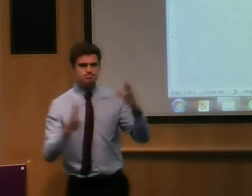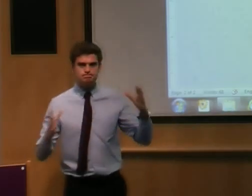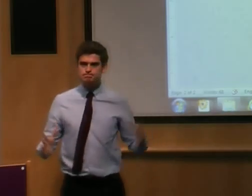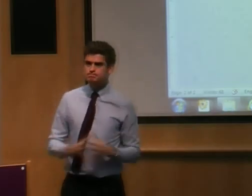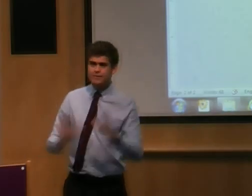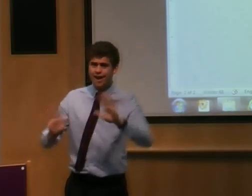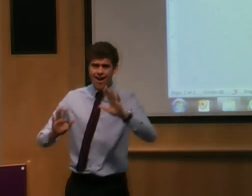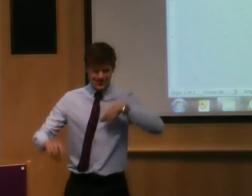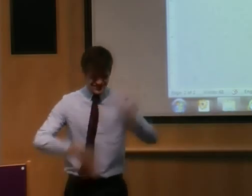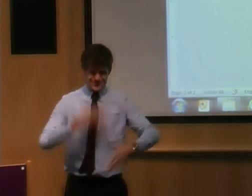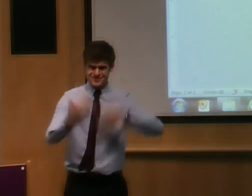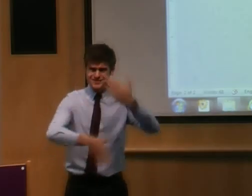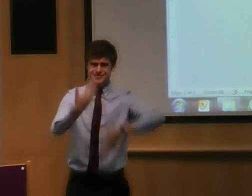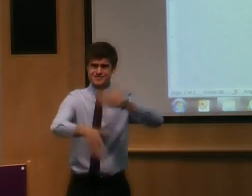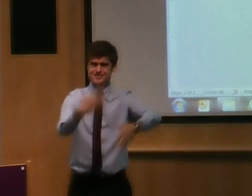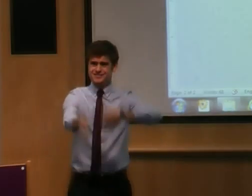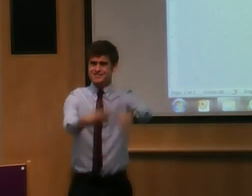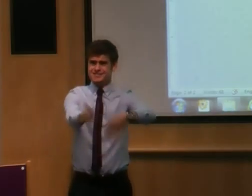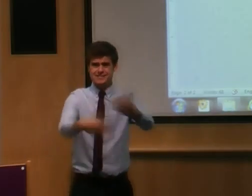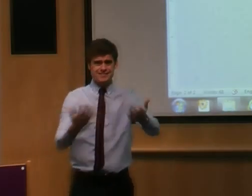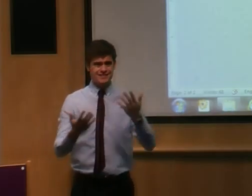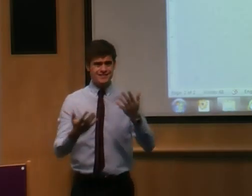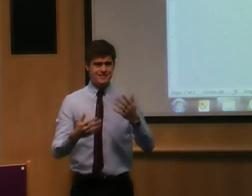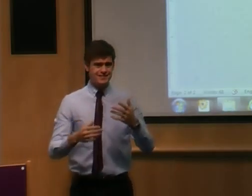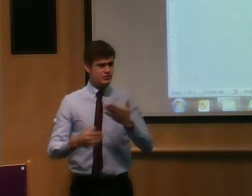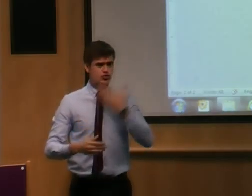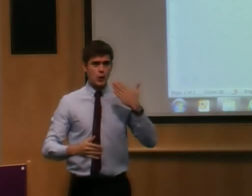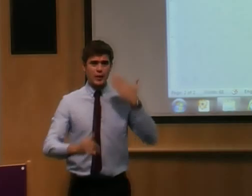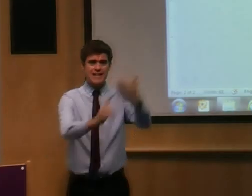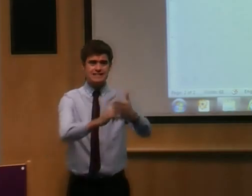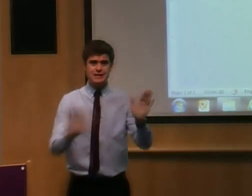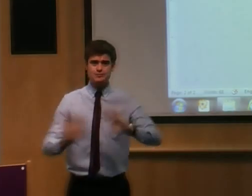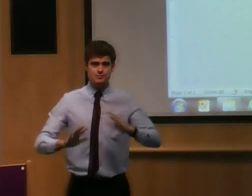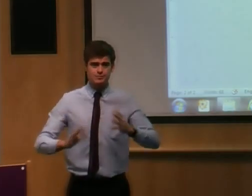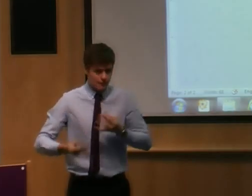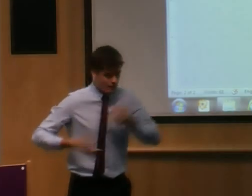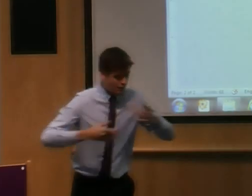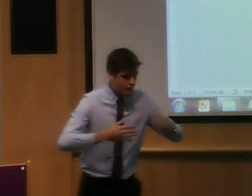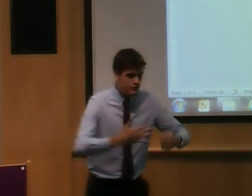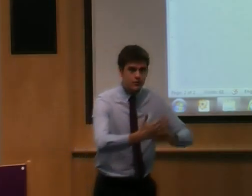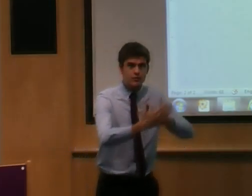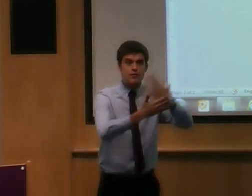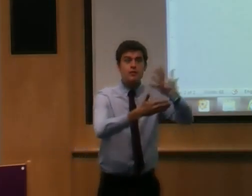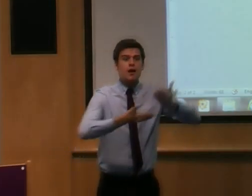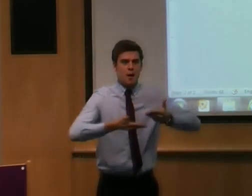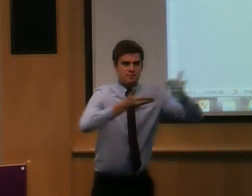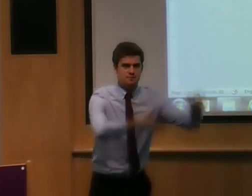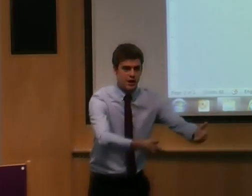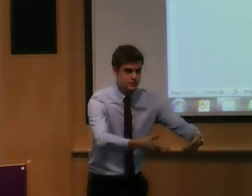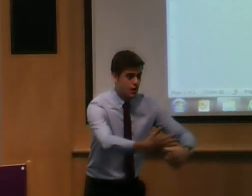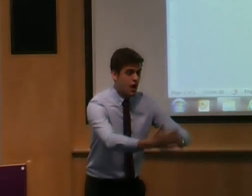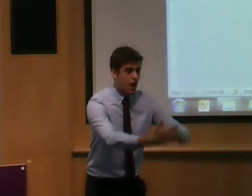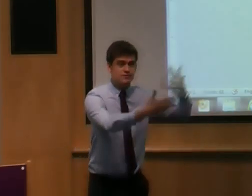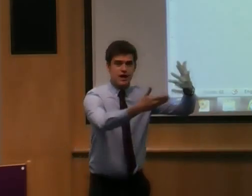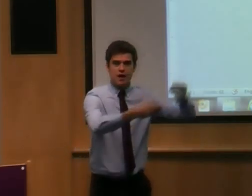you start it, you maintain it, and when you come to an end, there needs to be a continuation. It has to continuously grow. It needs